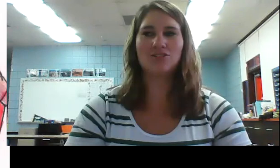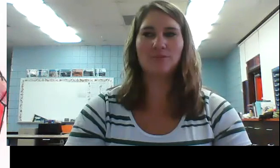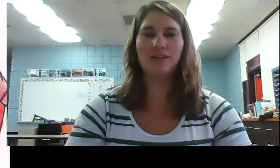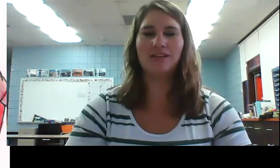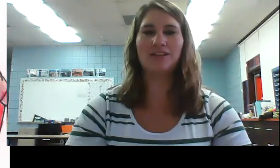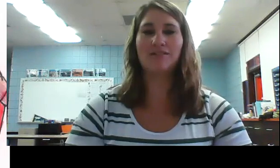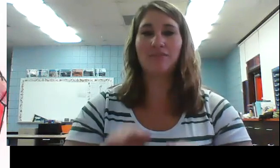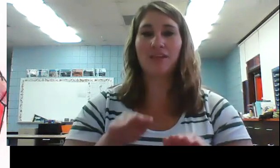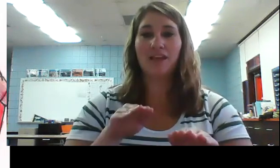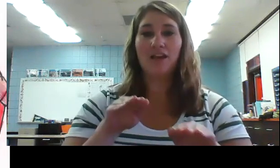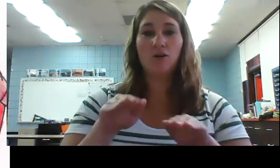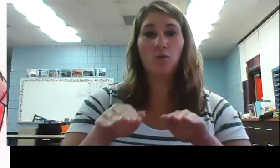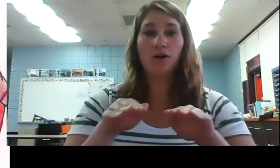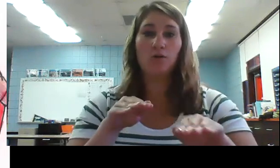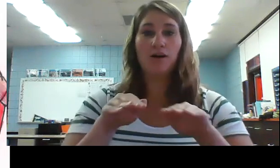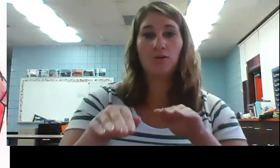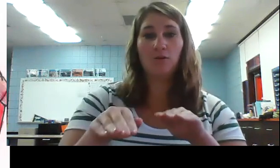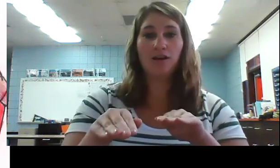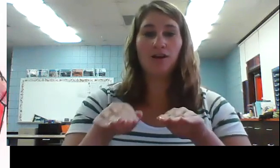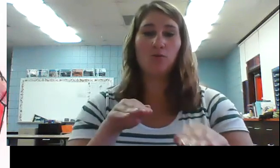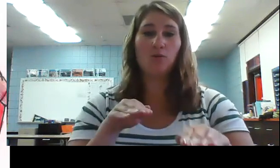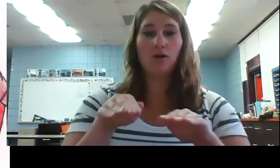sound that you make.